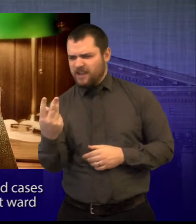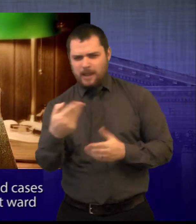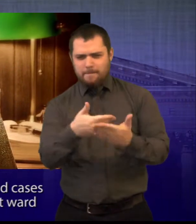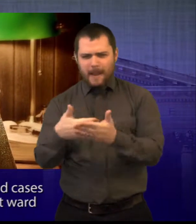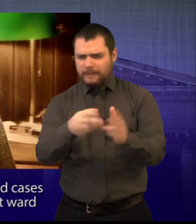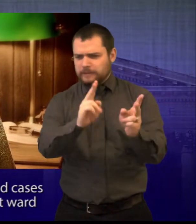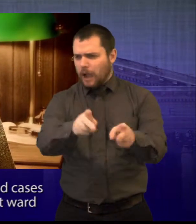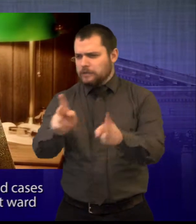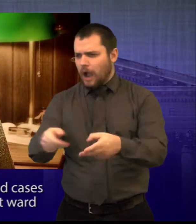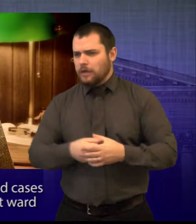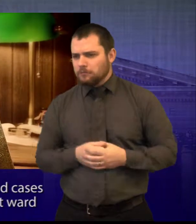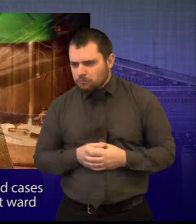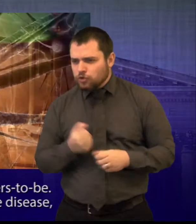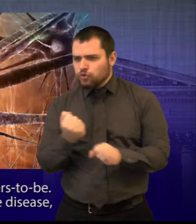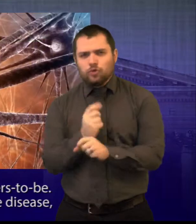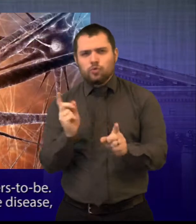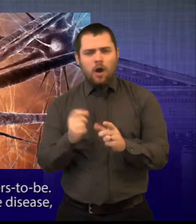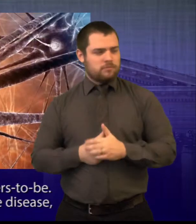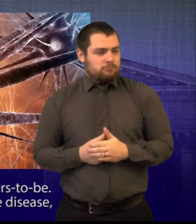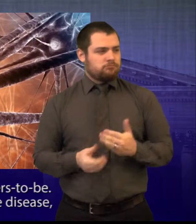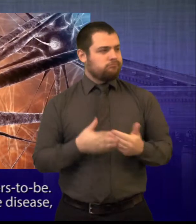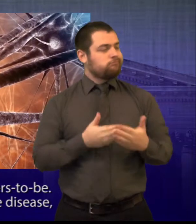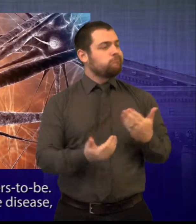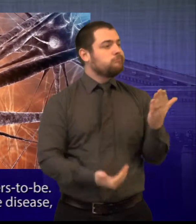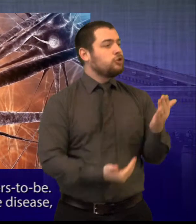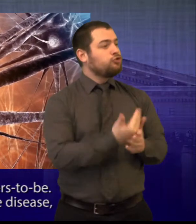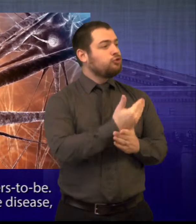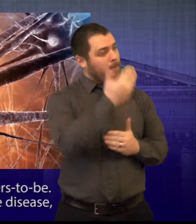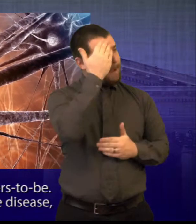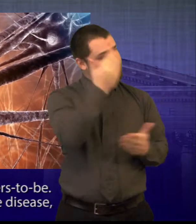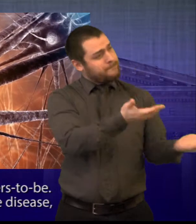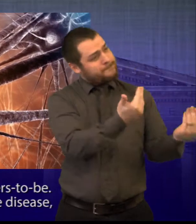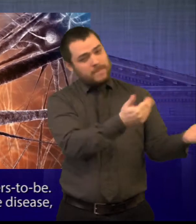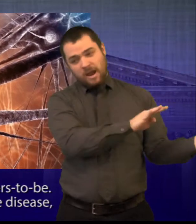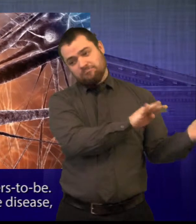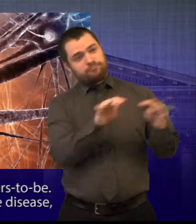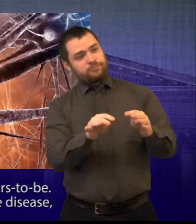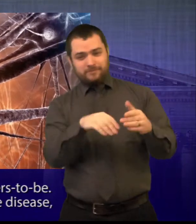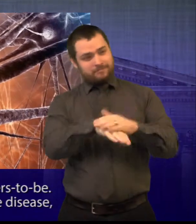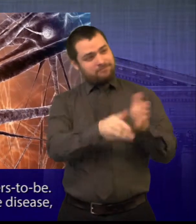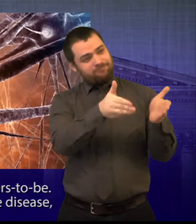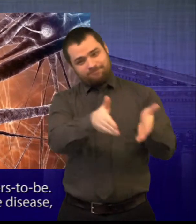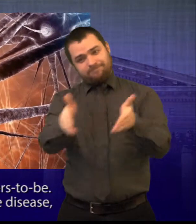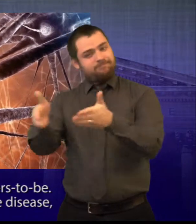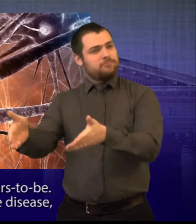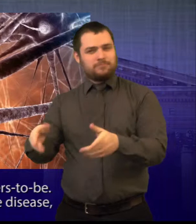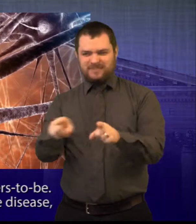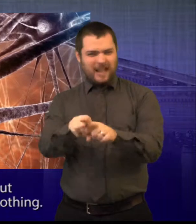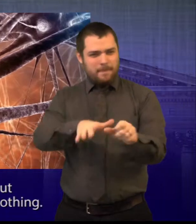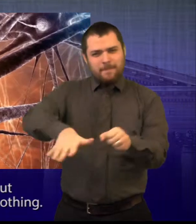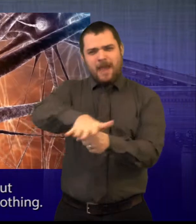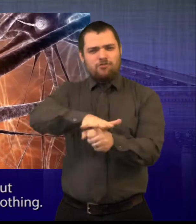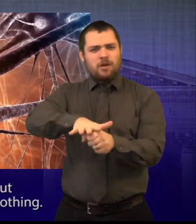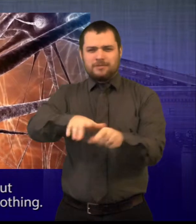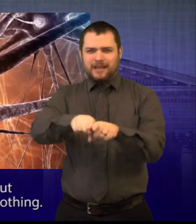ward, he would fill that ward with perfectly healthy mothers-to-be. Soon they would all catch the